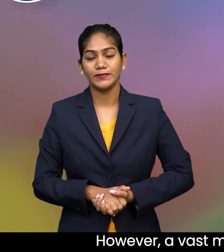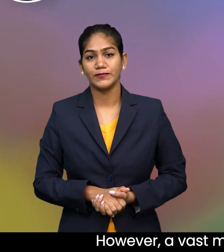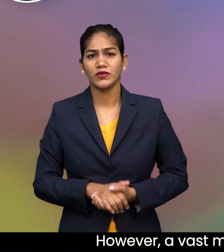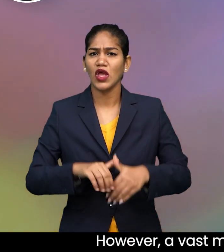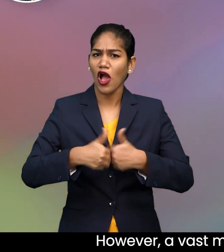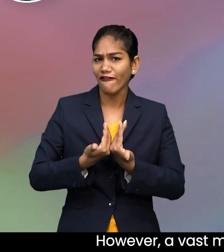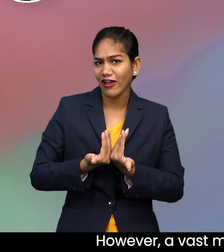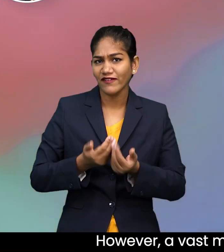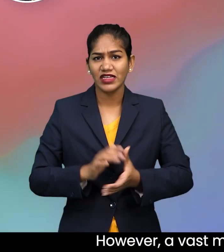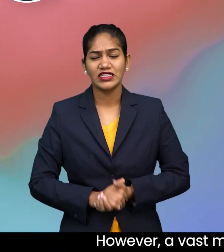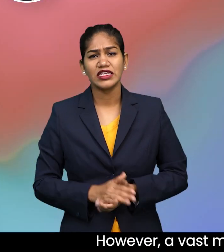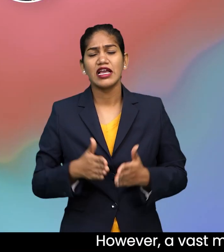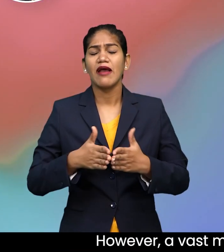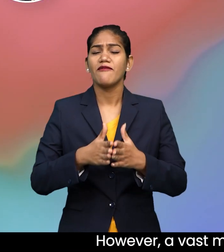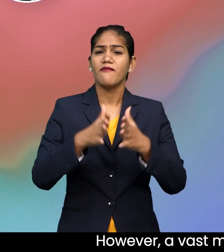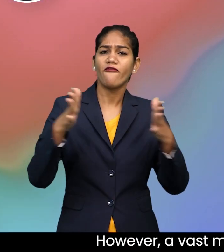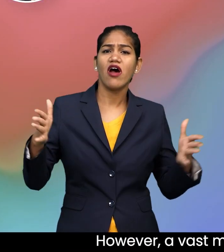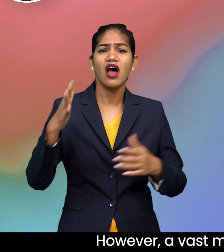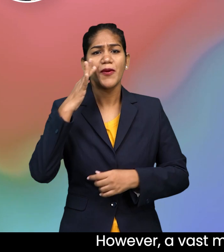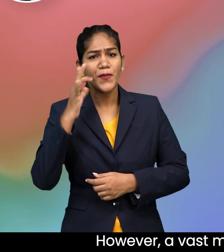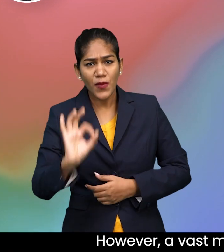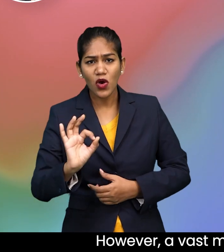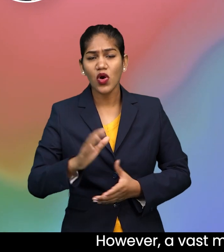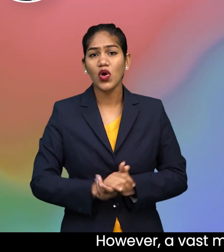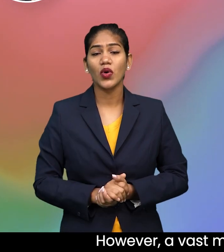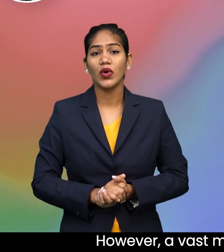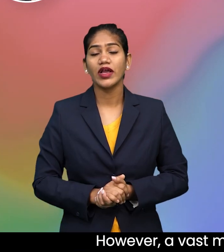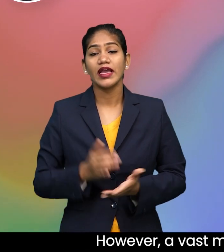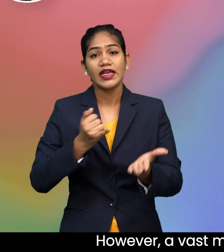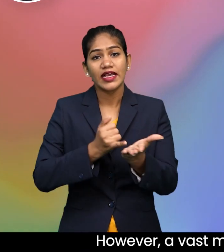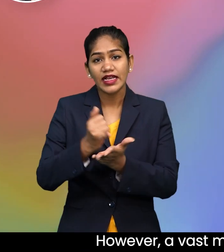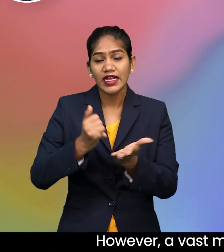However, a vast majority of agricultural laborers,